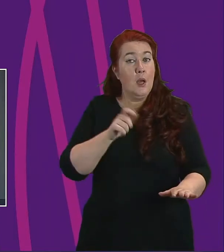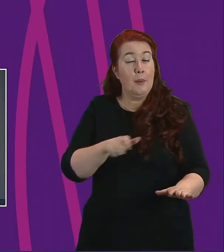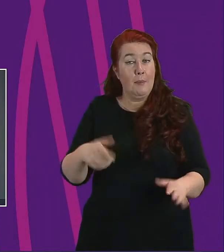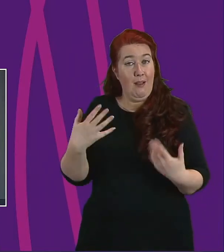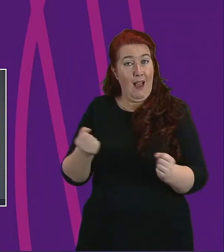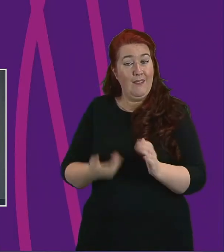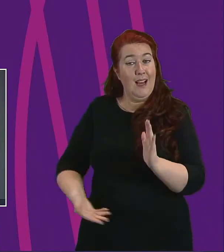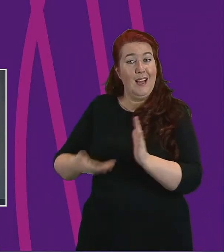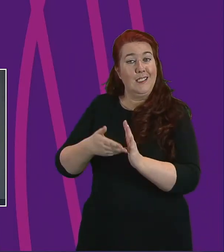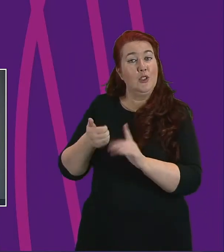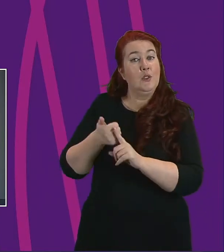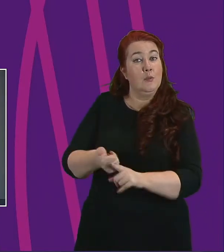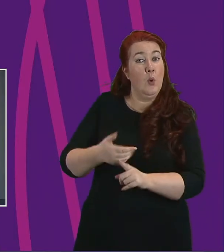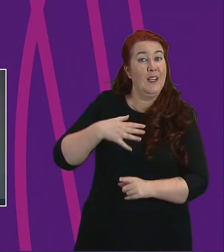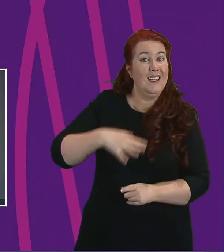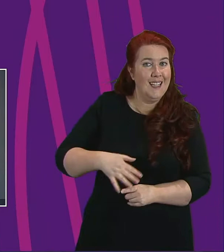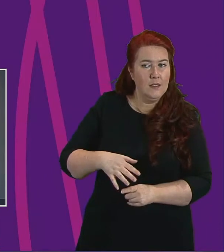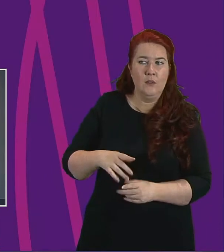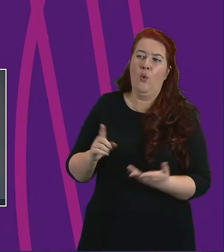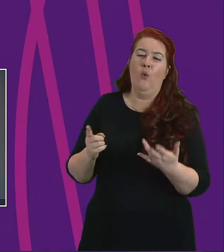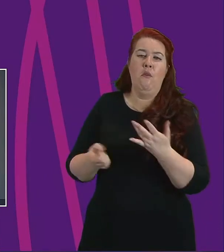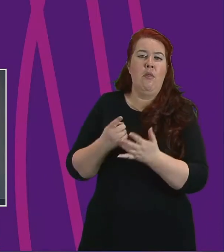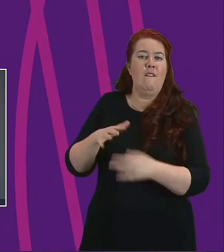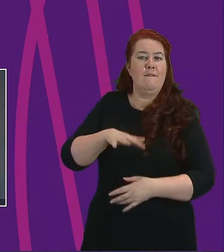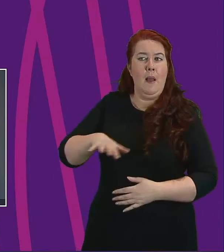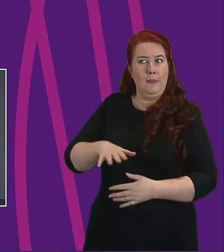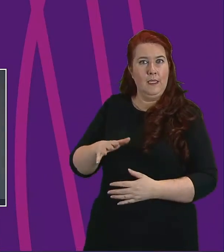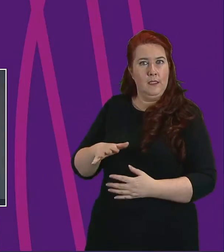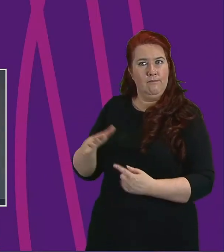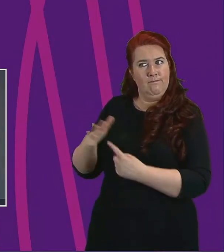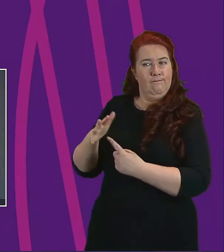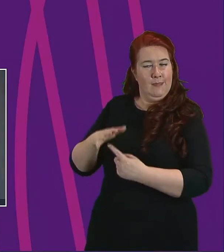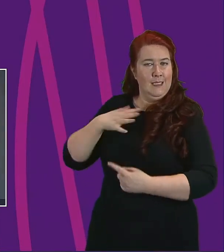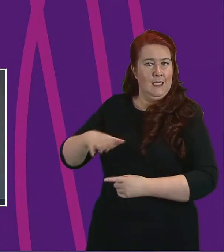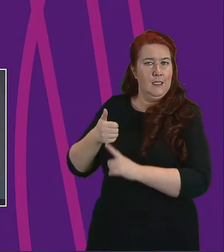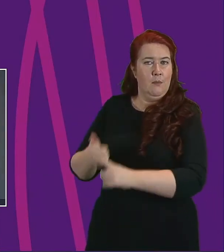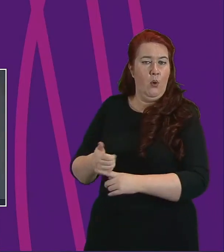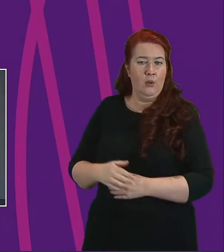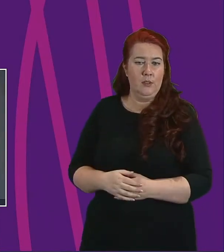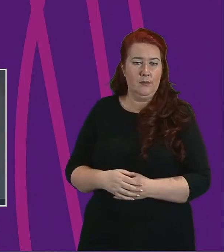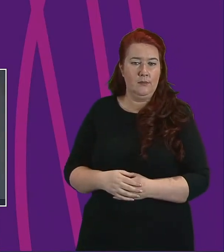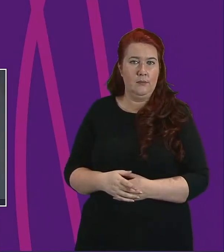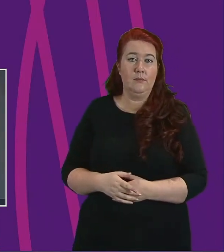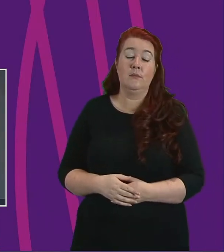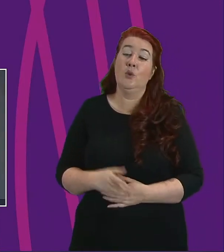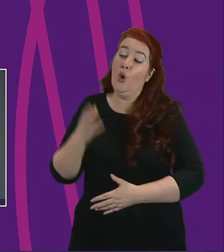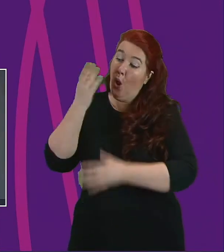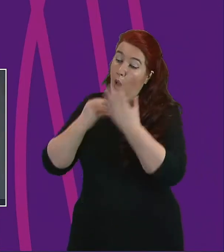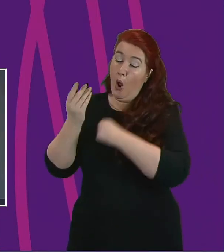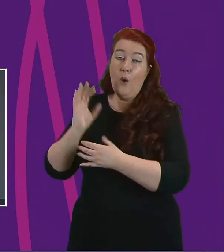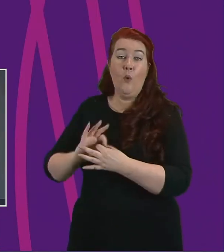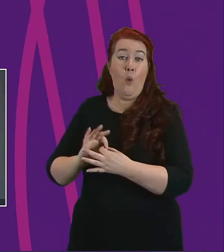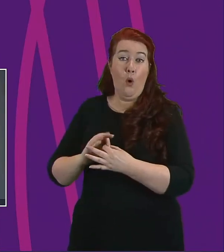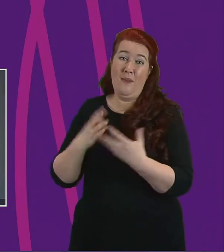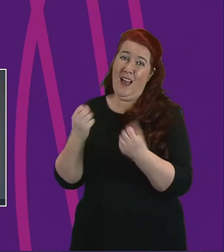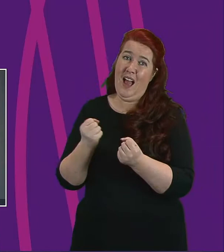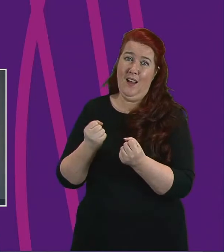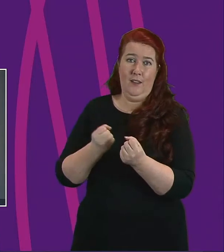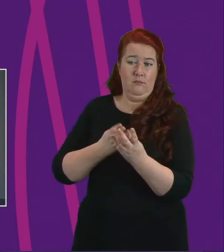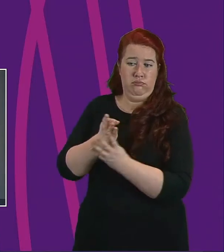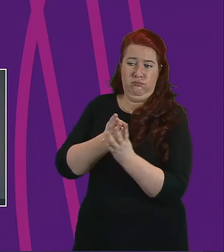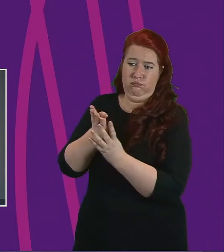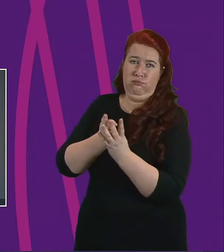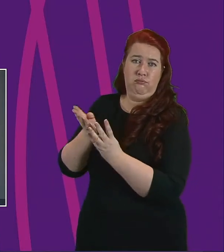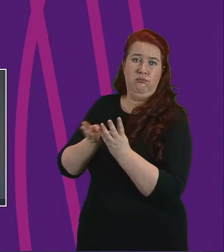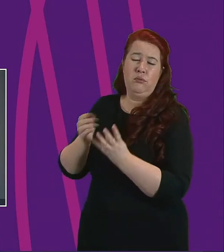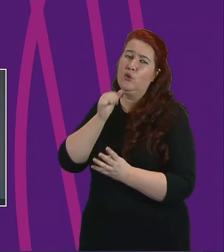and other families most in need of support. In-home learning takes many forms and is by no means all